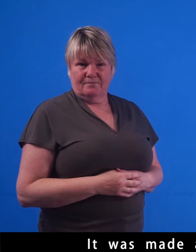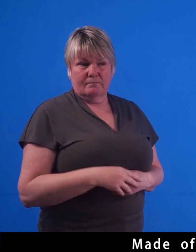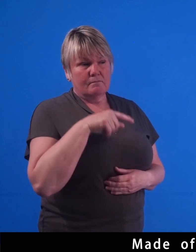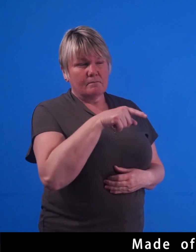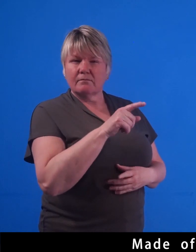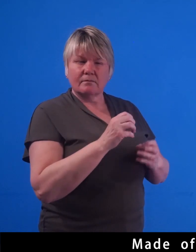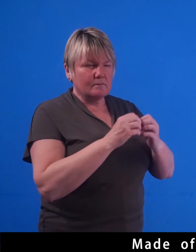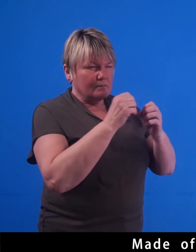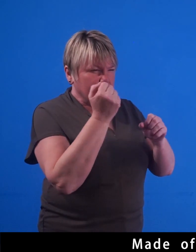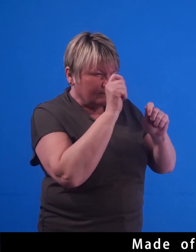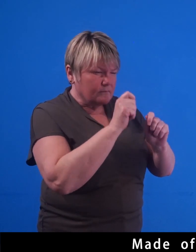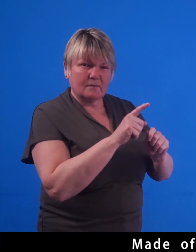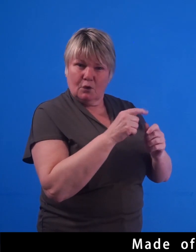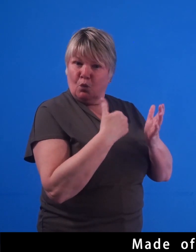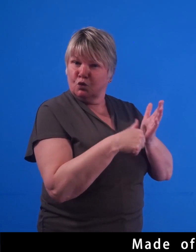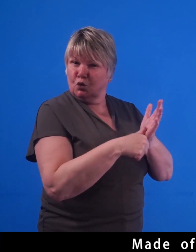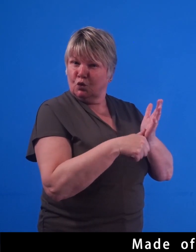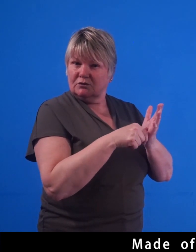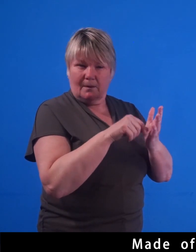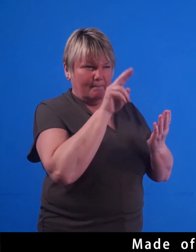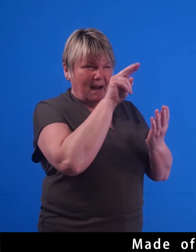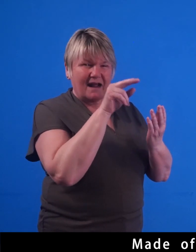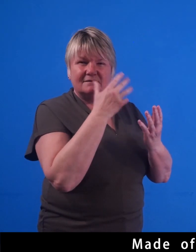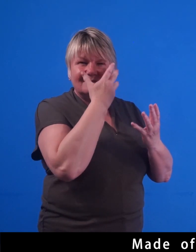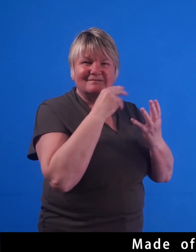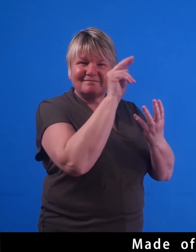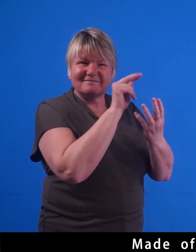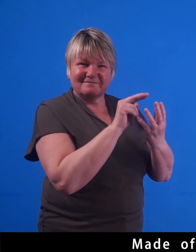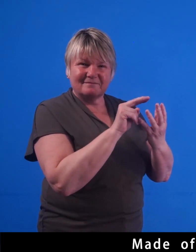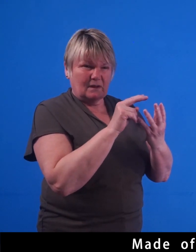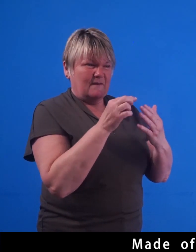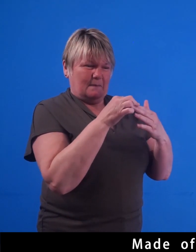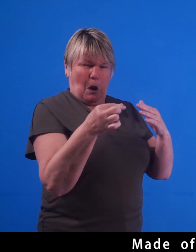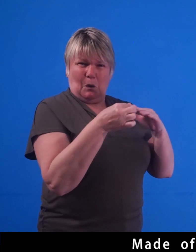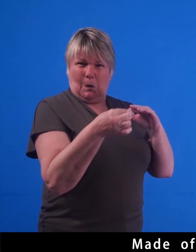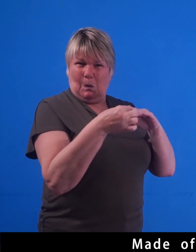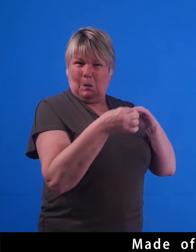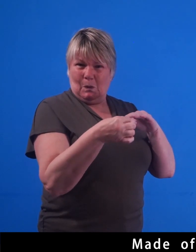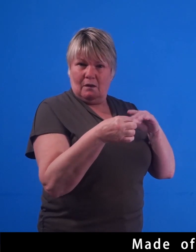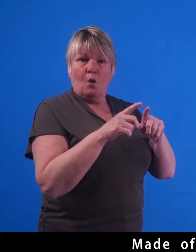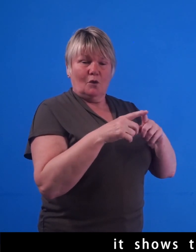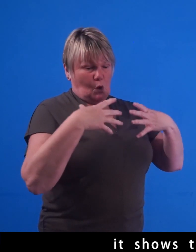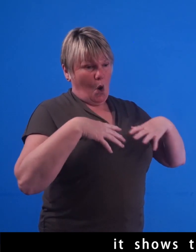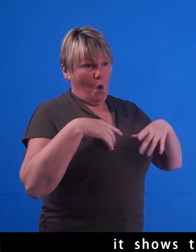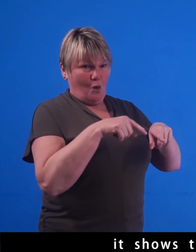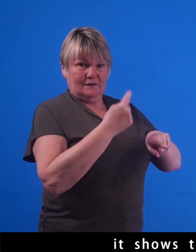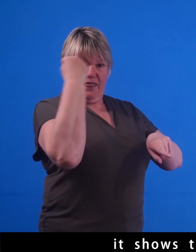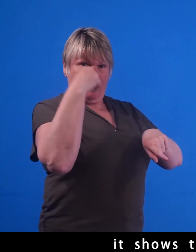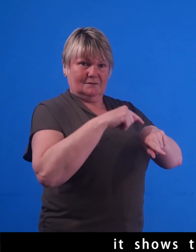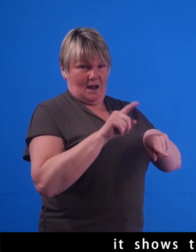Made of wood with painted features and sharp, pointed fingers, it shows the